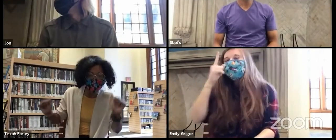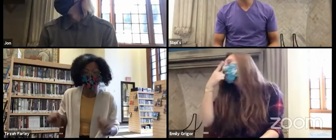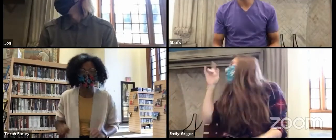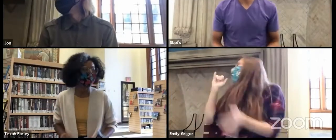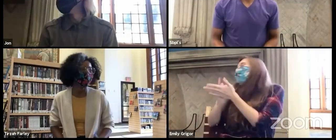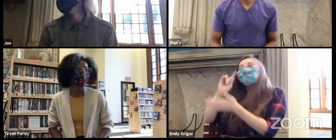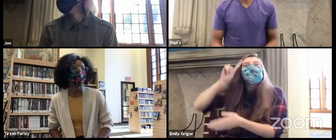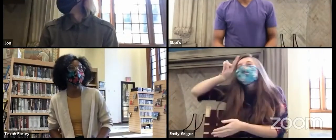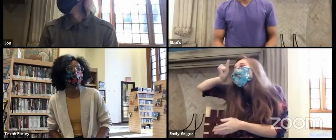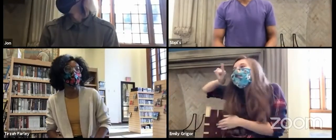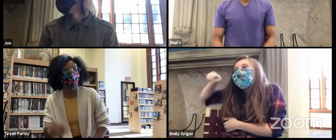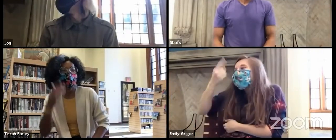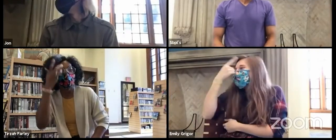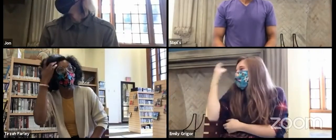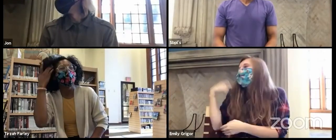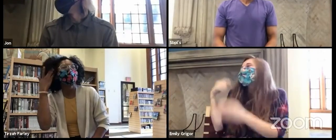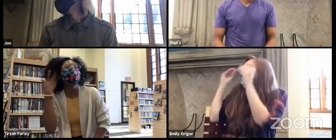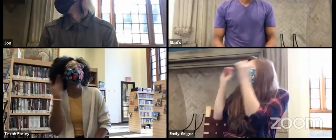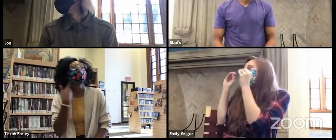The only reason why you know is because I taught you.